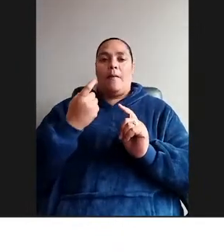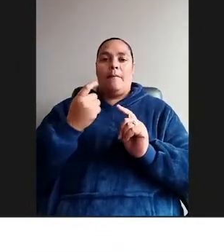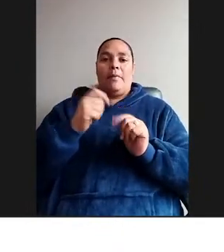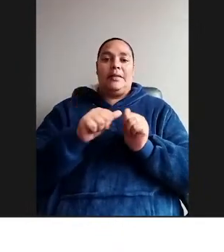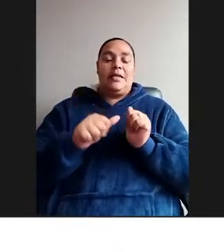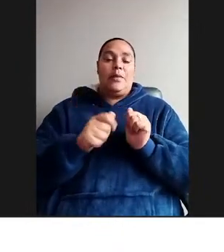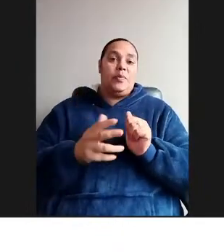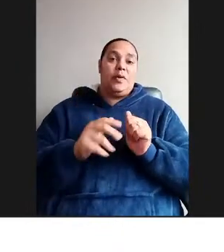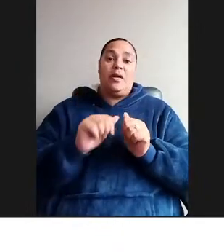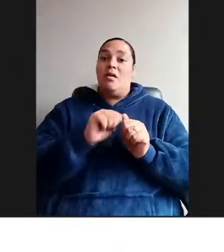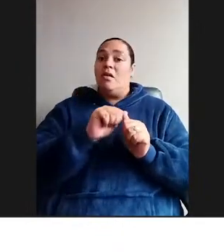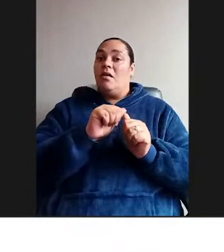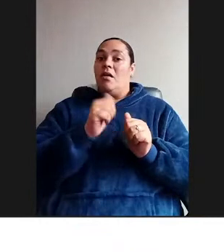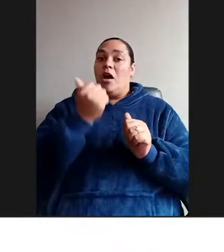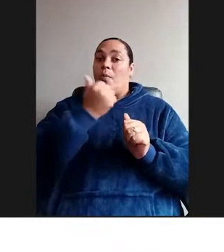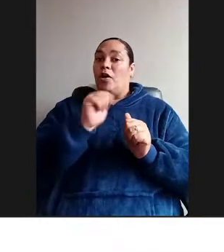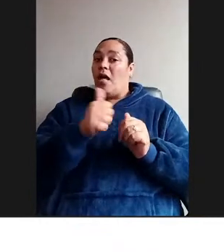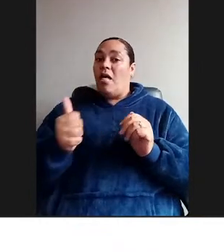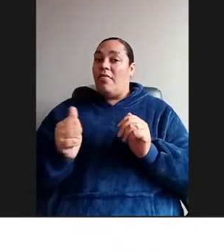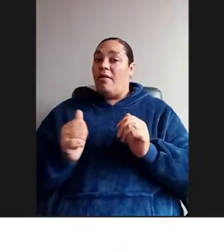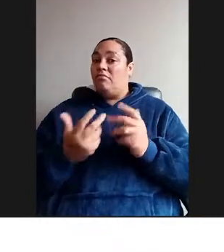apologies?